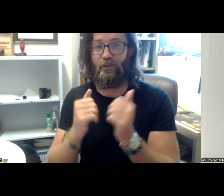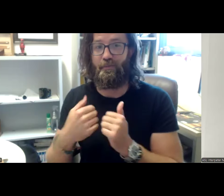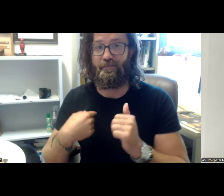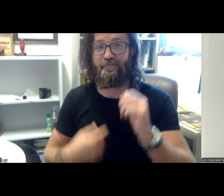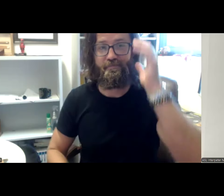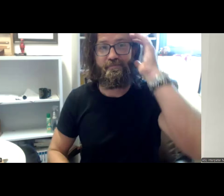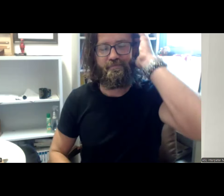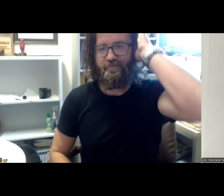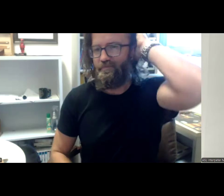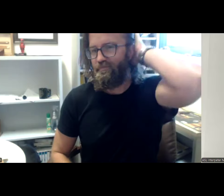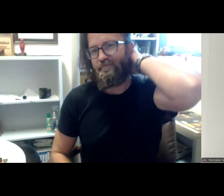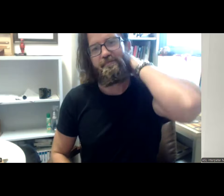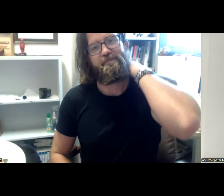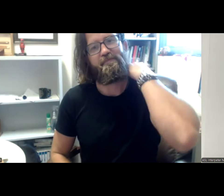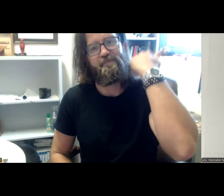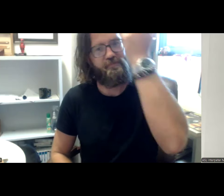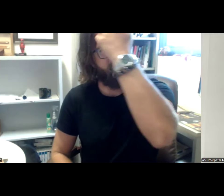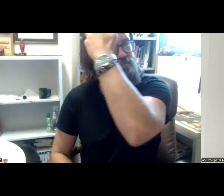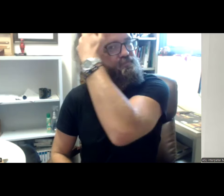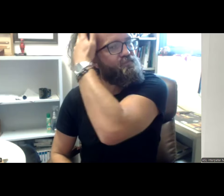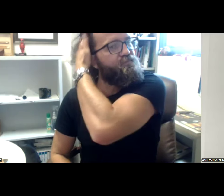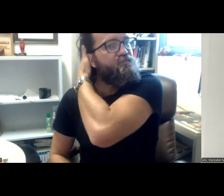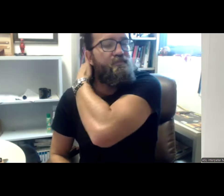But it's really important to communicate with me.